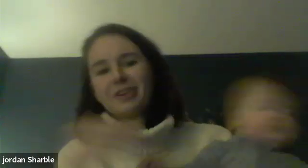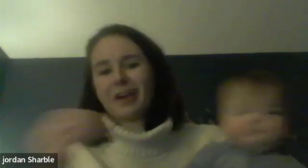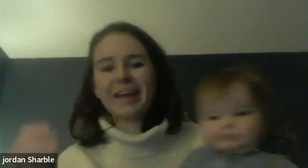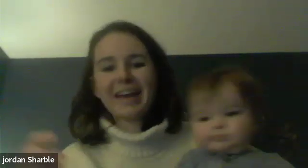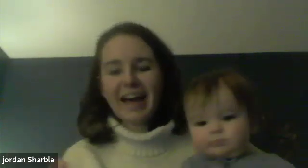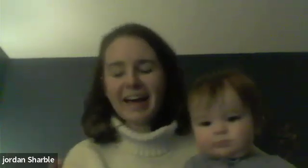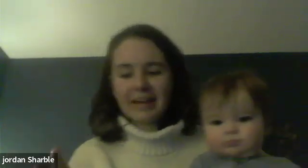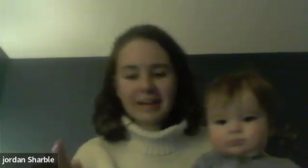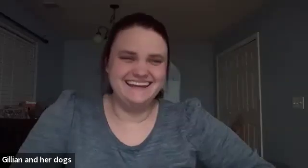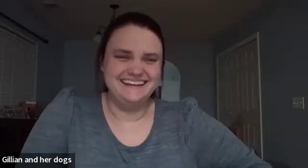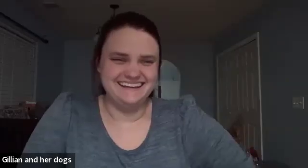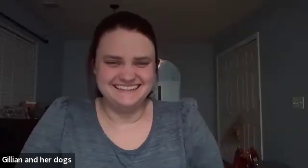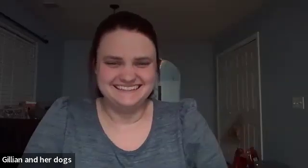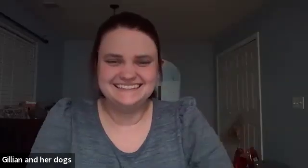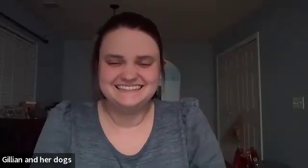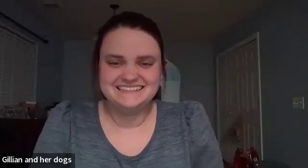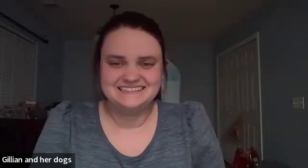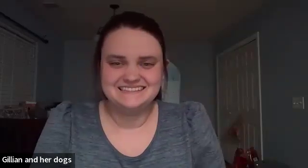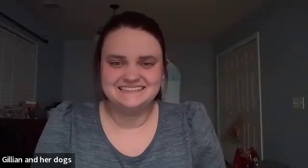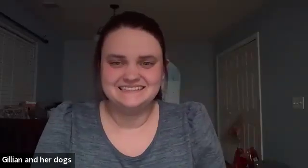sorry. No, you're good. Then